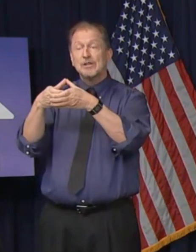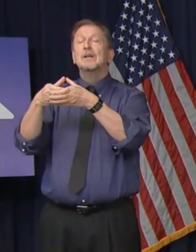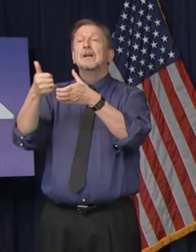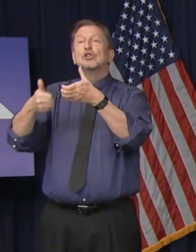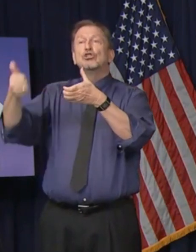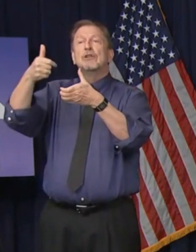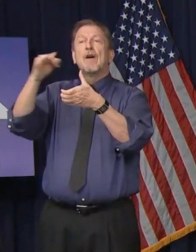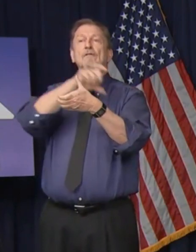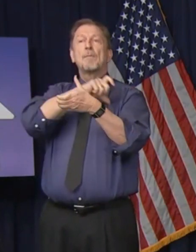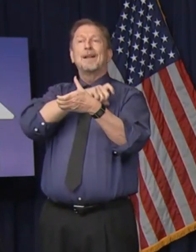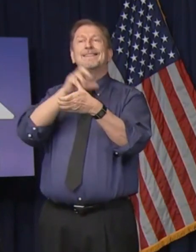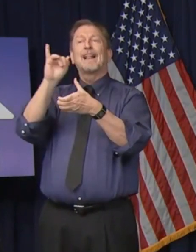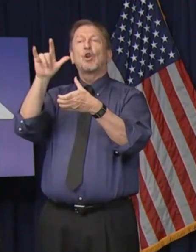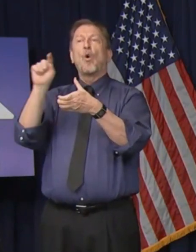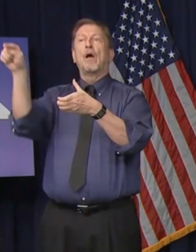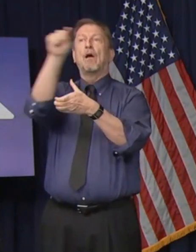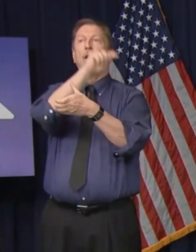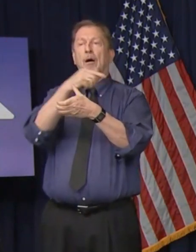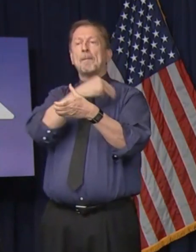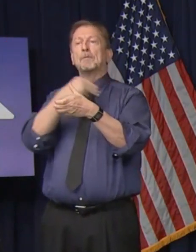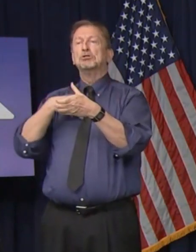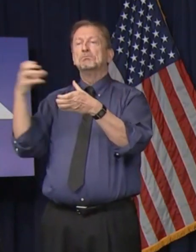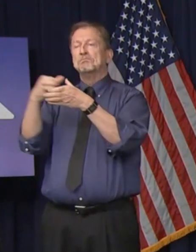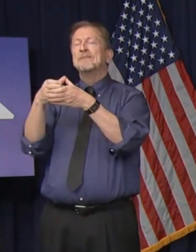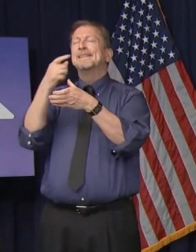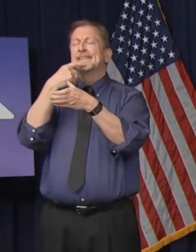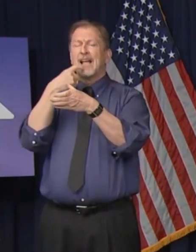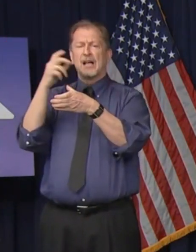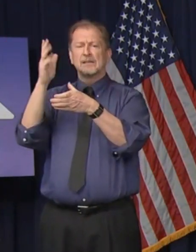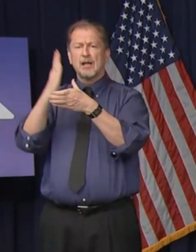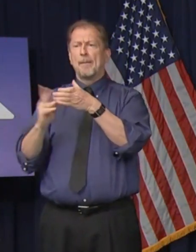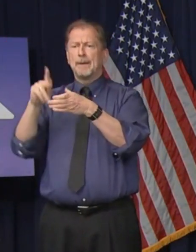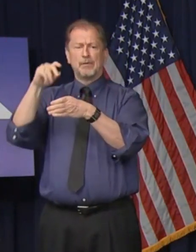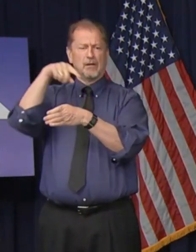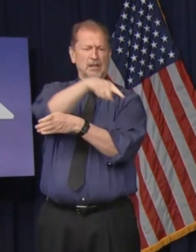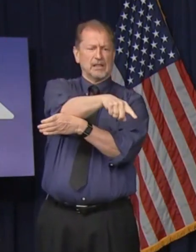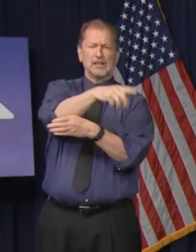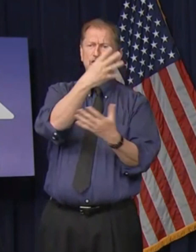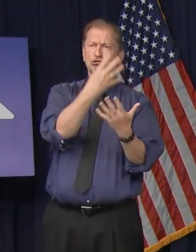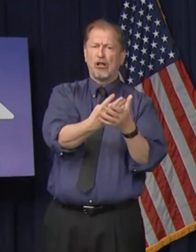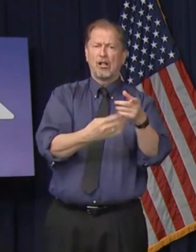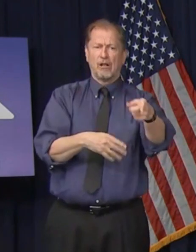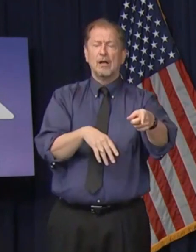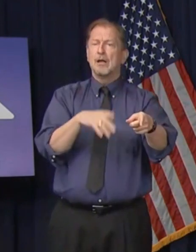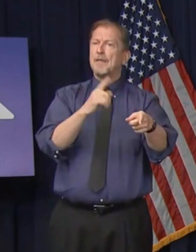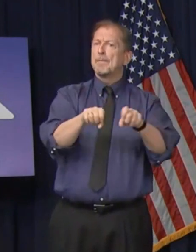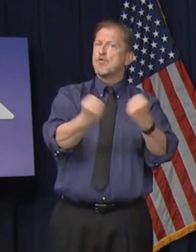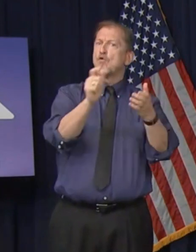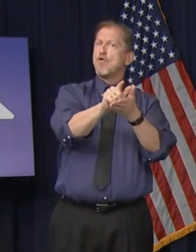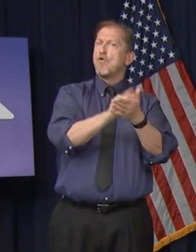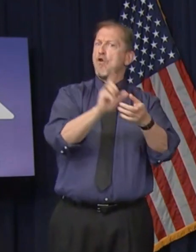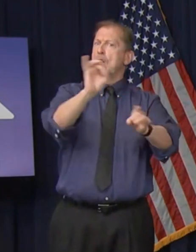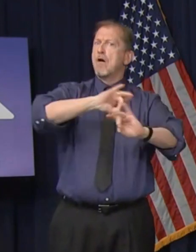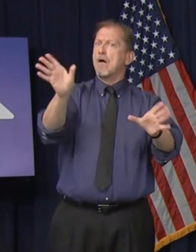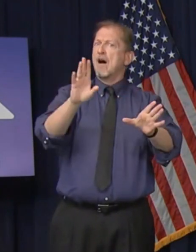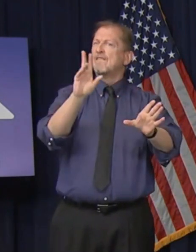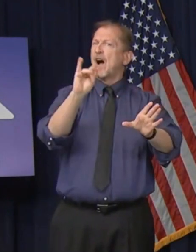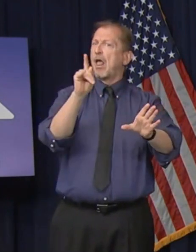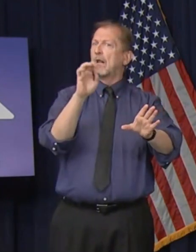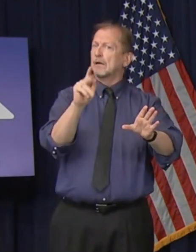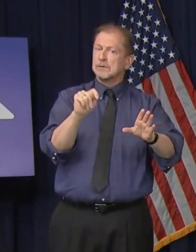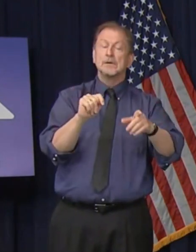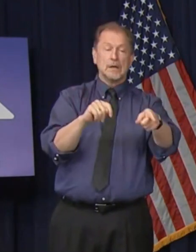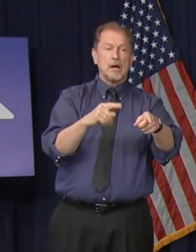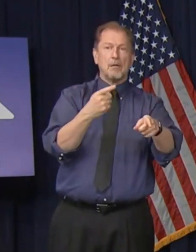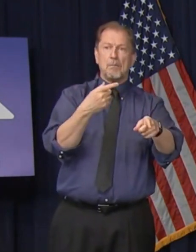Chiefs of Police is contending that felons convicted of violent crimes are being released due to COVID-19. Is that correct?